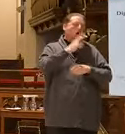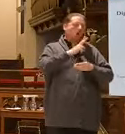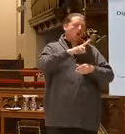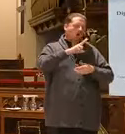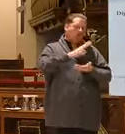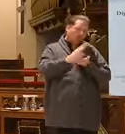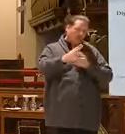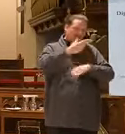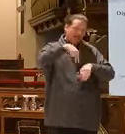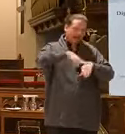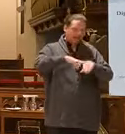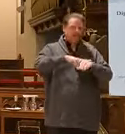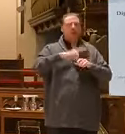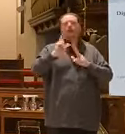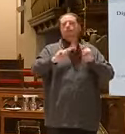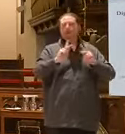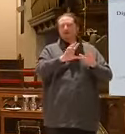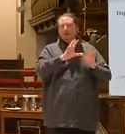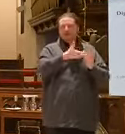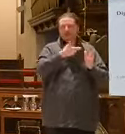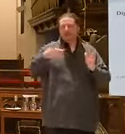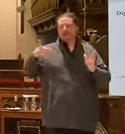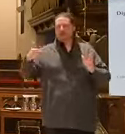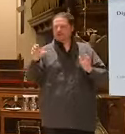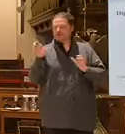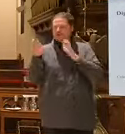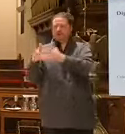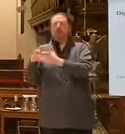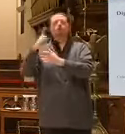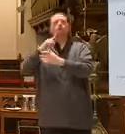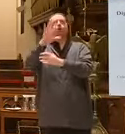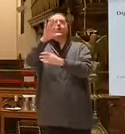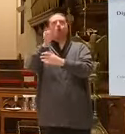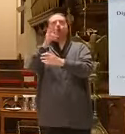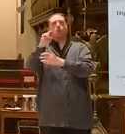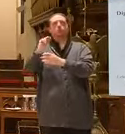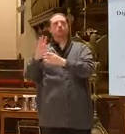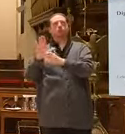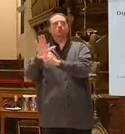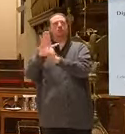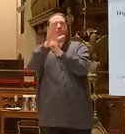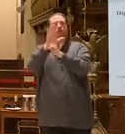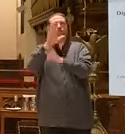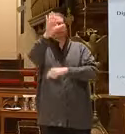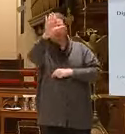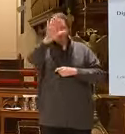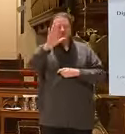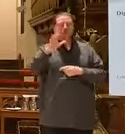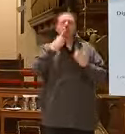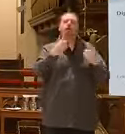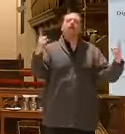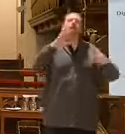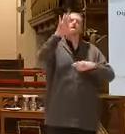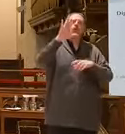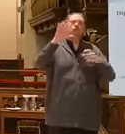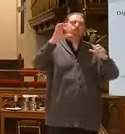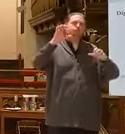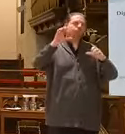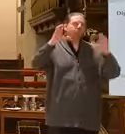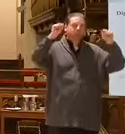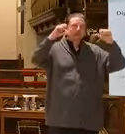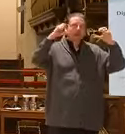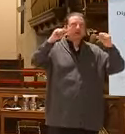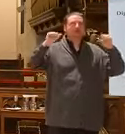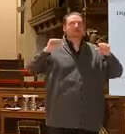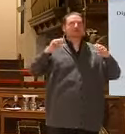people set apart for your own possession, to proclaim everywhere your mighty works, for you have called